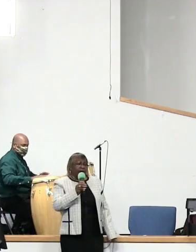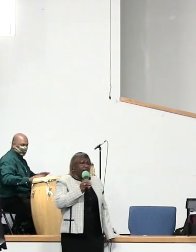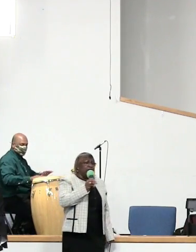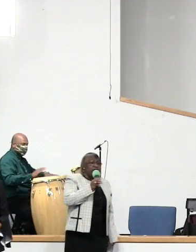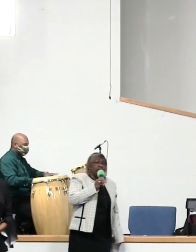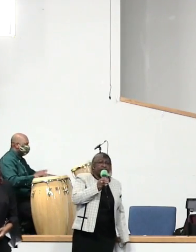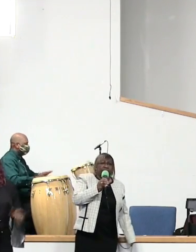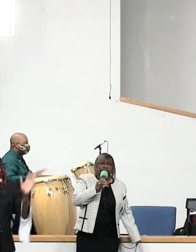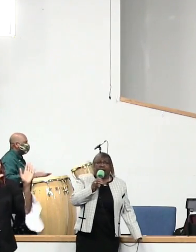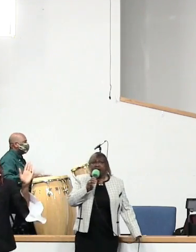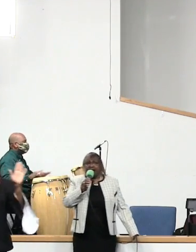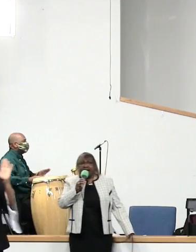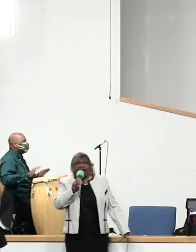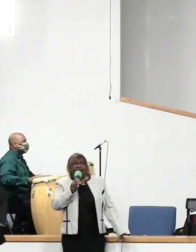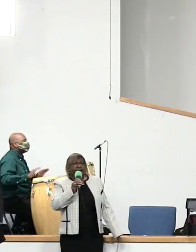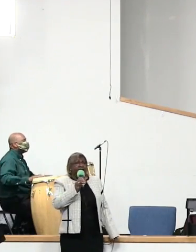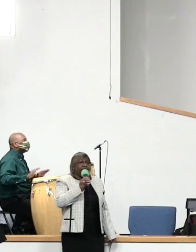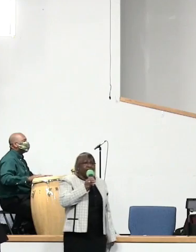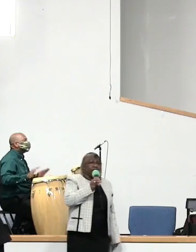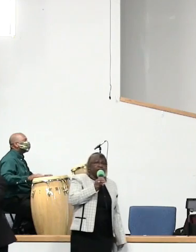It's amazing. It's